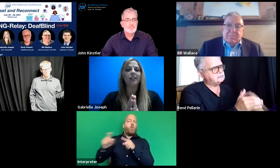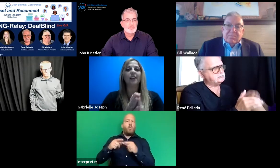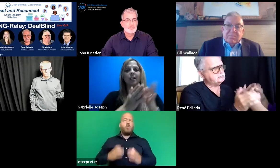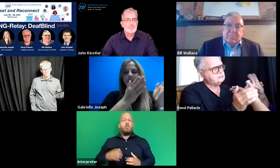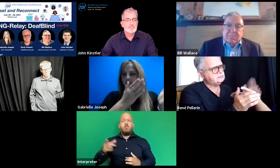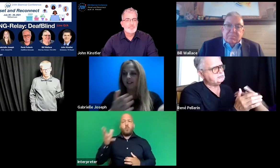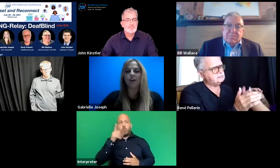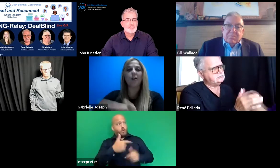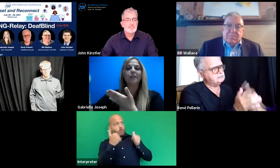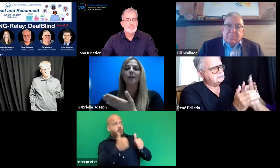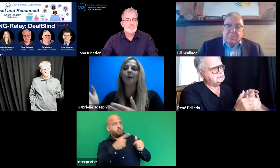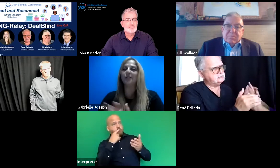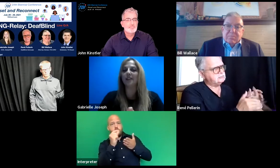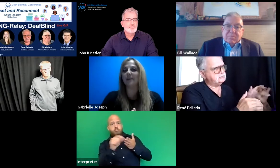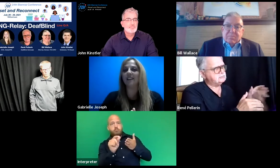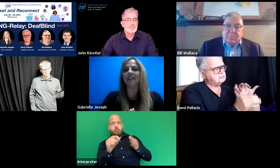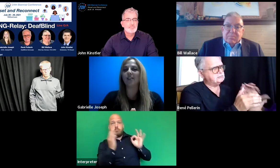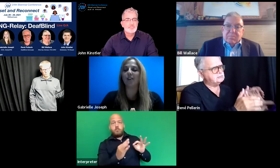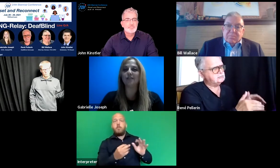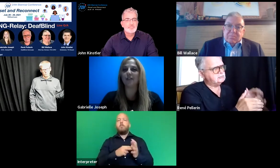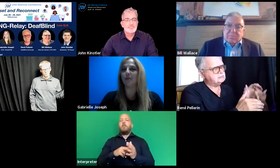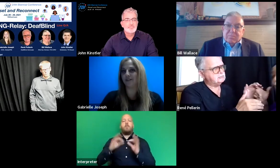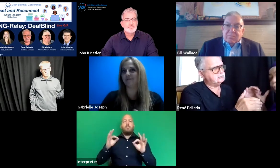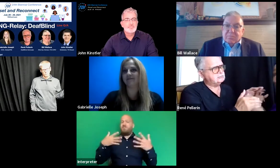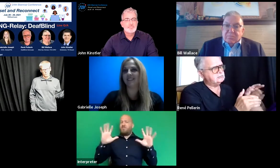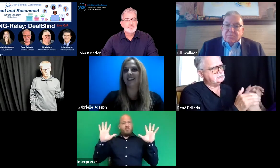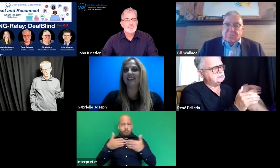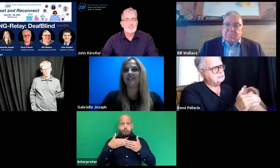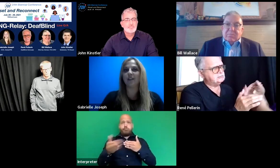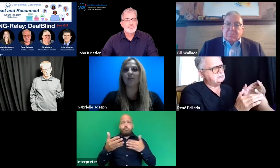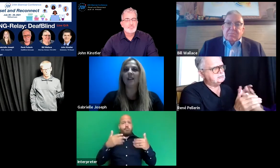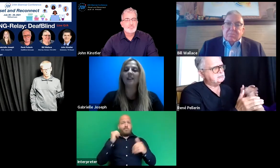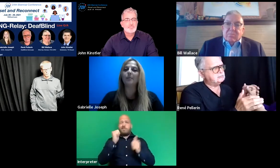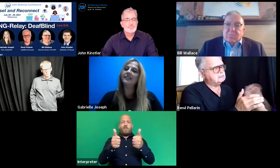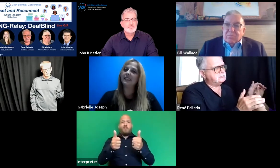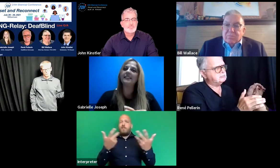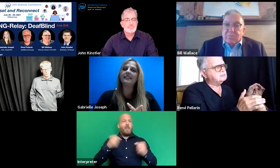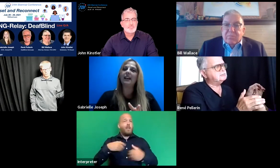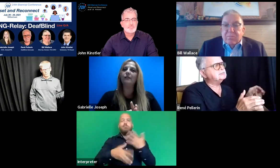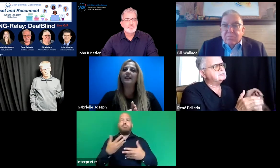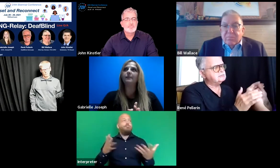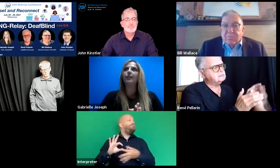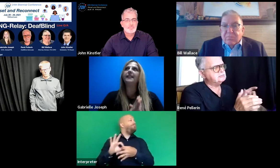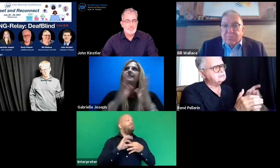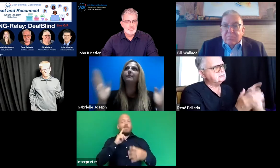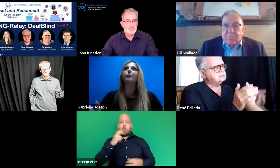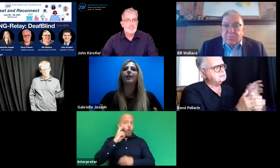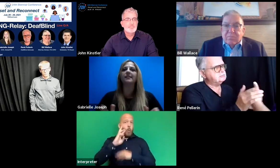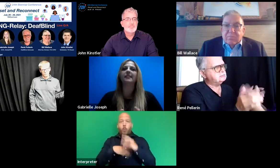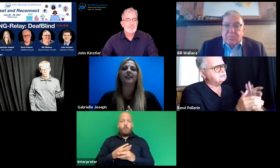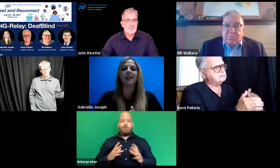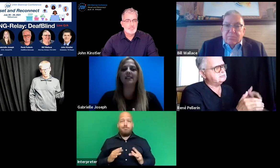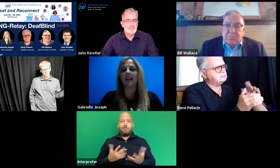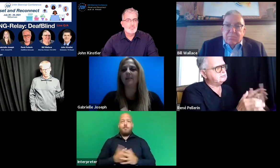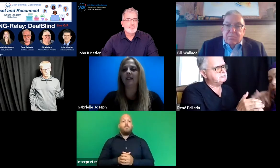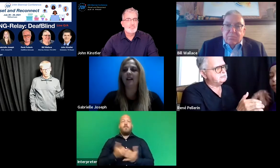is looking good, off you go and you can make calls to the world. So the process itself is a pretty simple